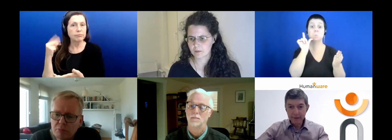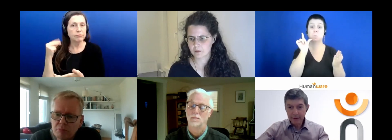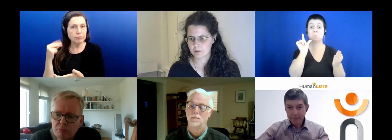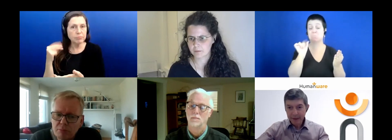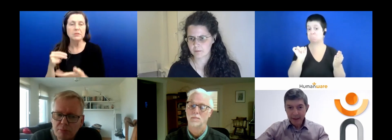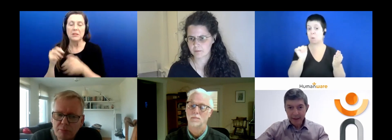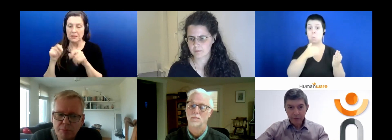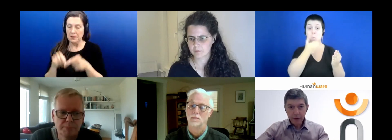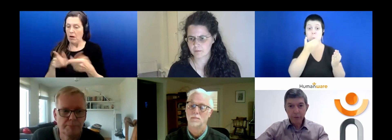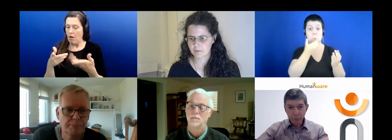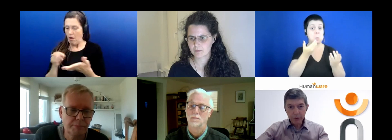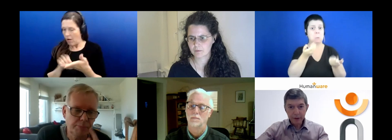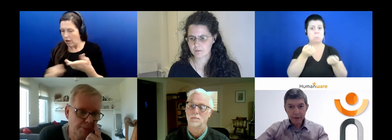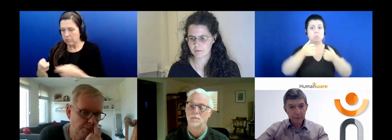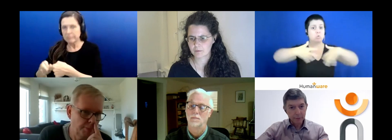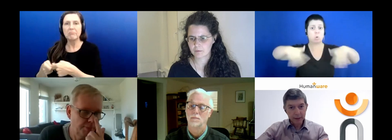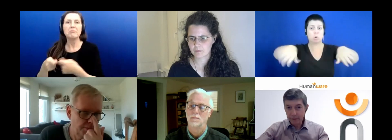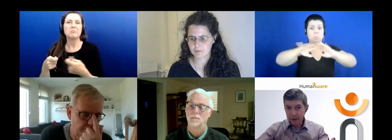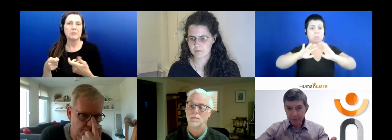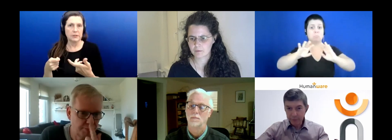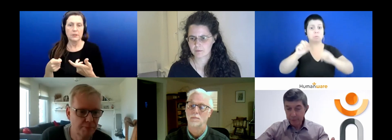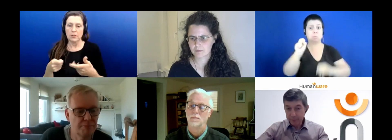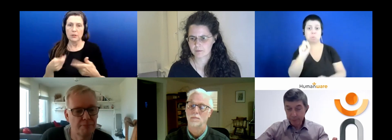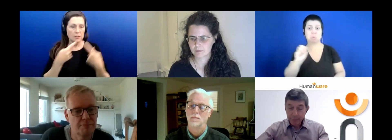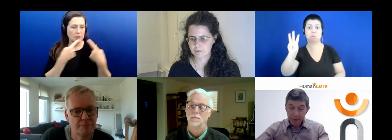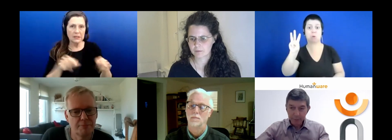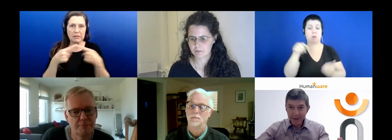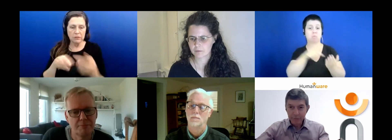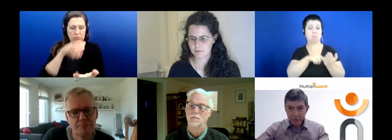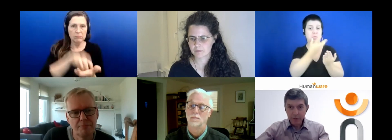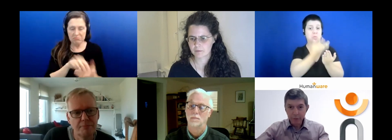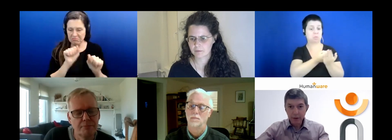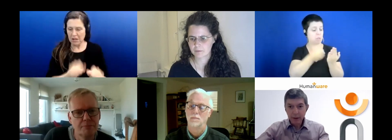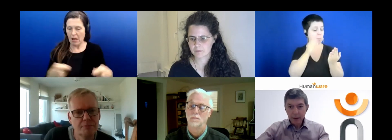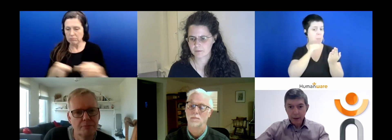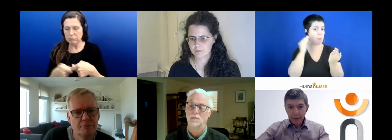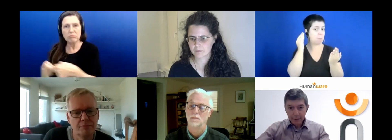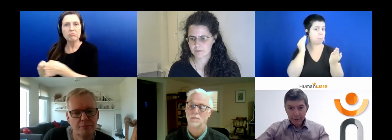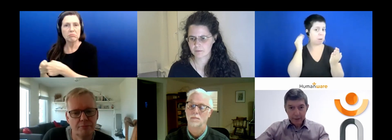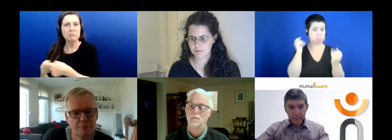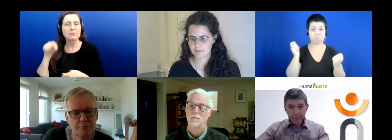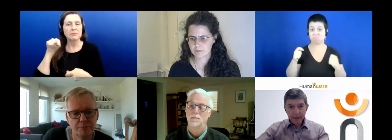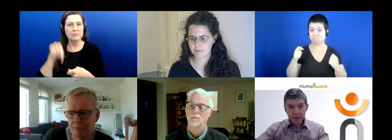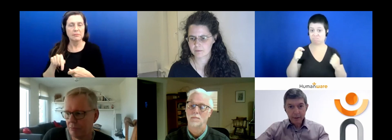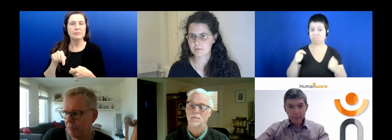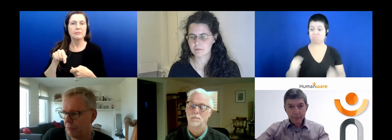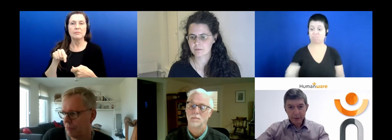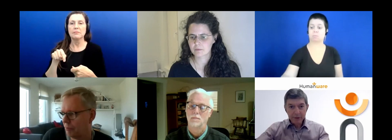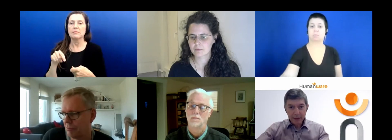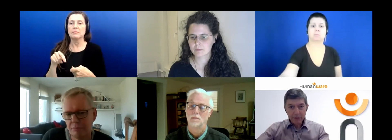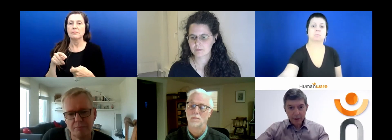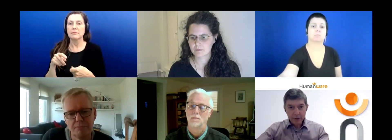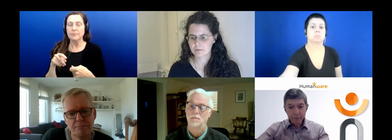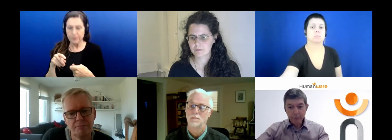dedicated device, and software works on it. So many of the software that